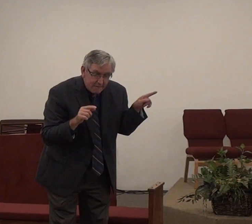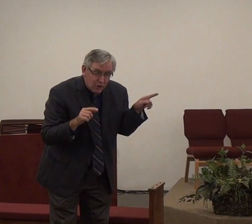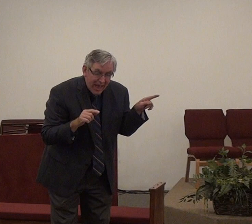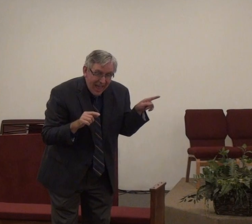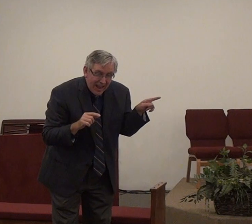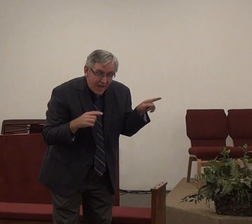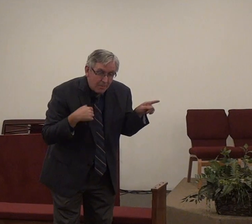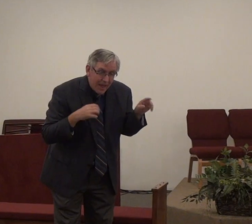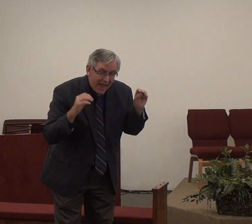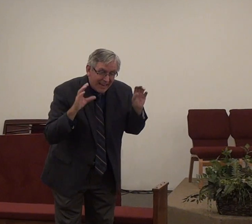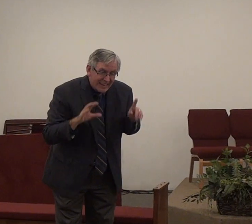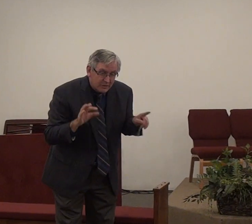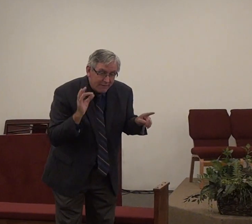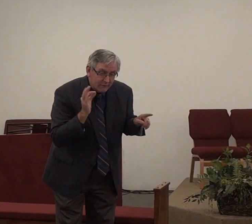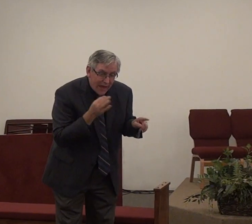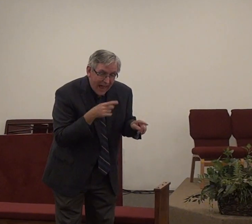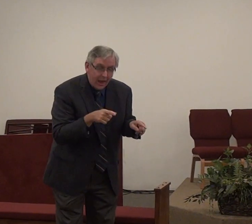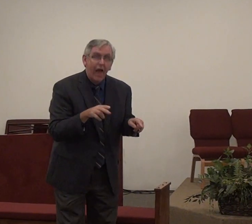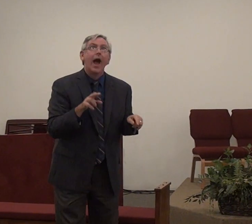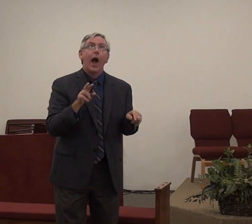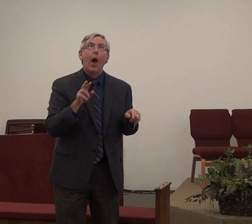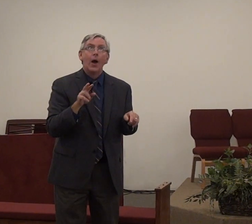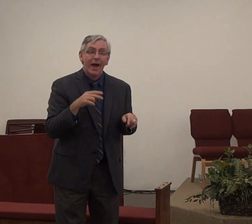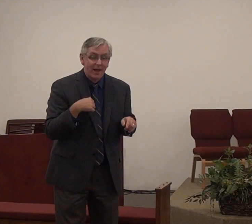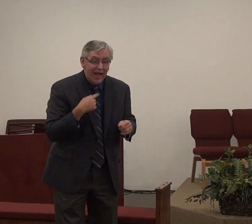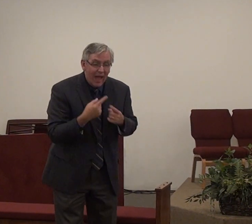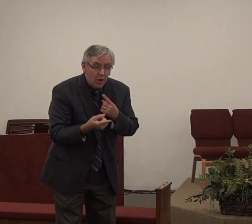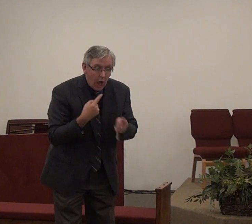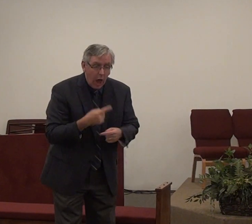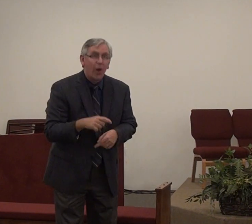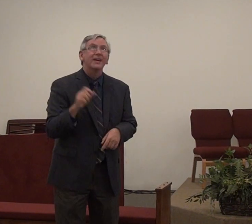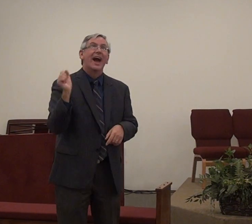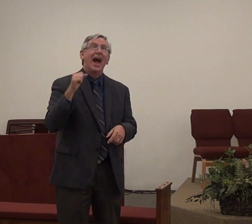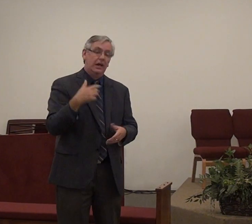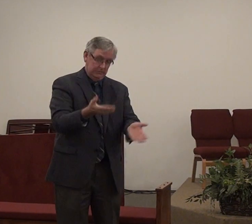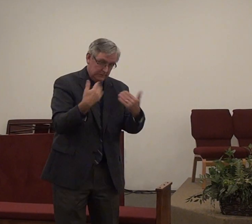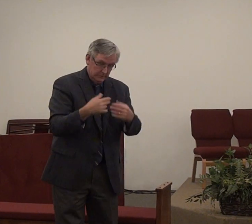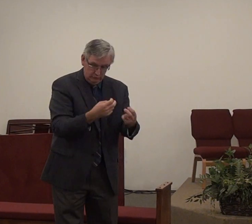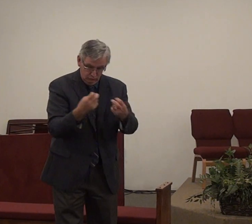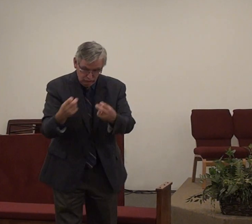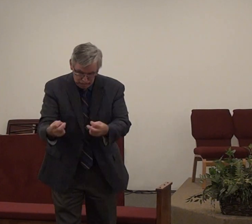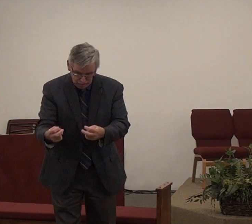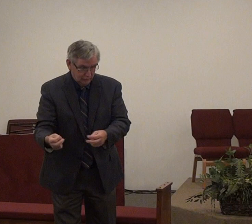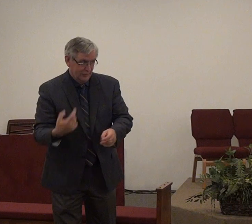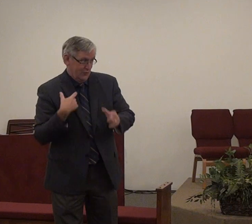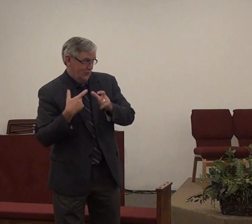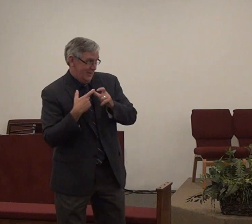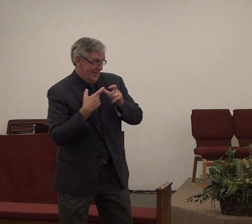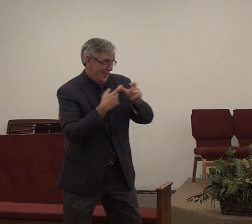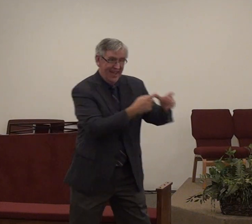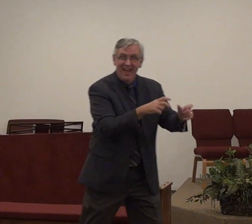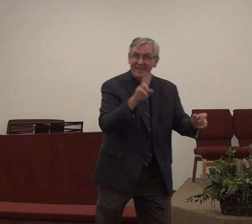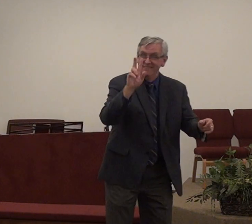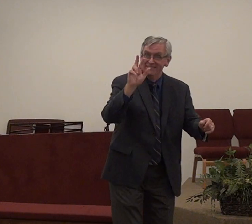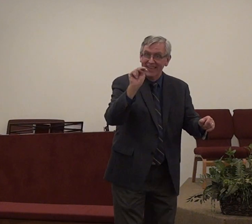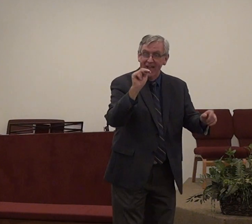her, this is my teacher, Fred. Can we talk with you? And she said, okay.